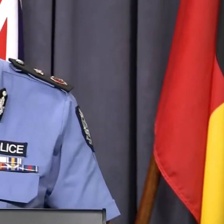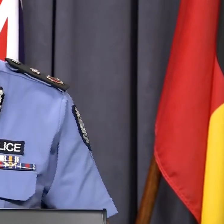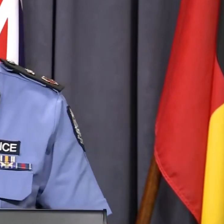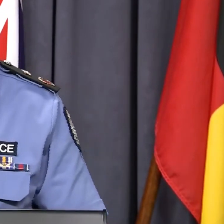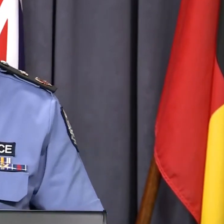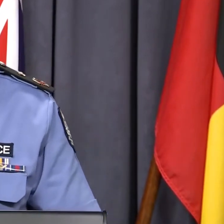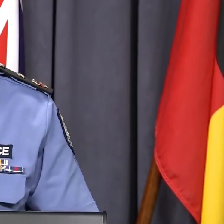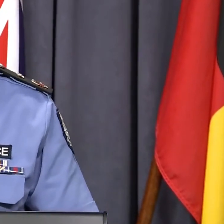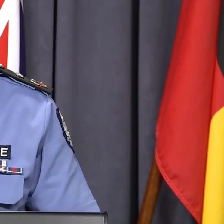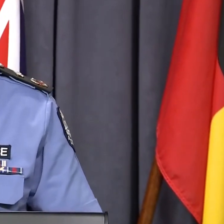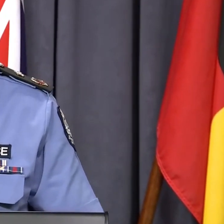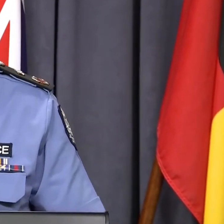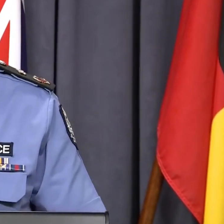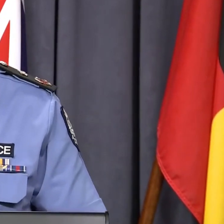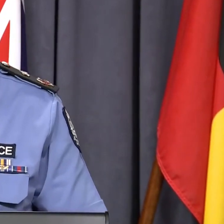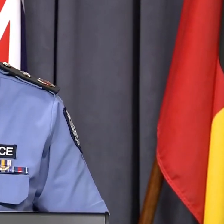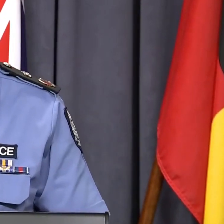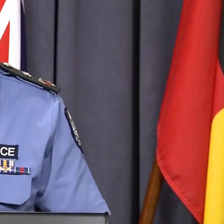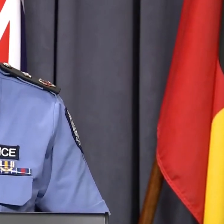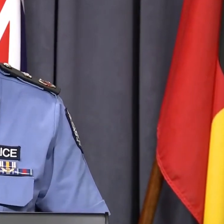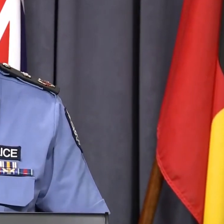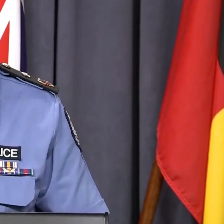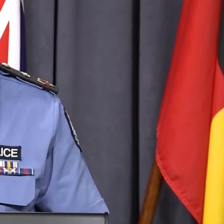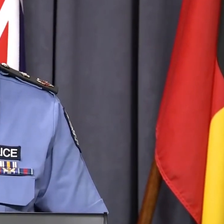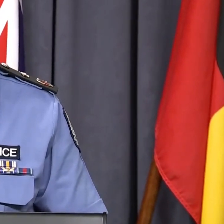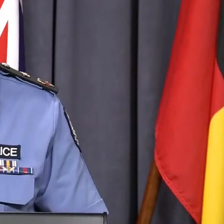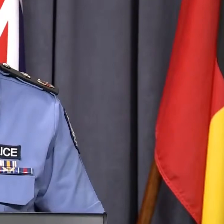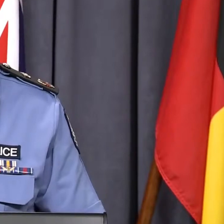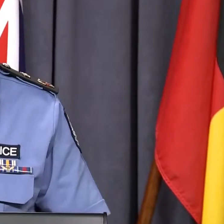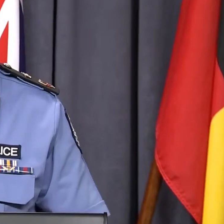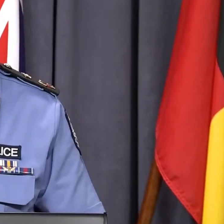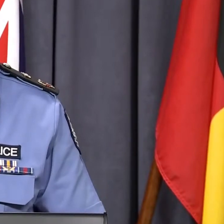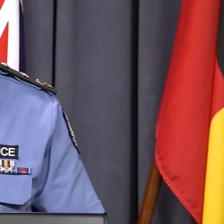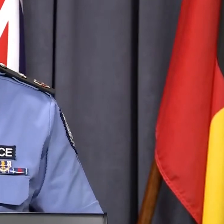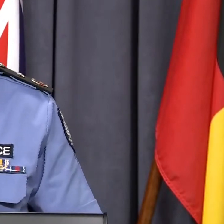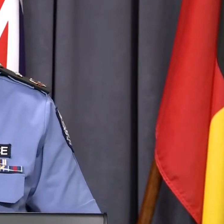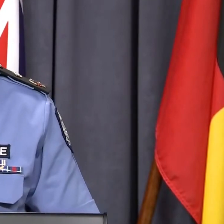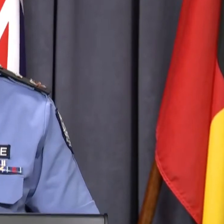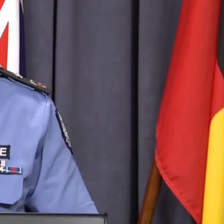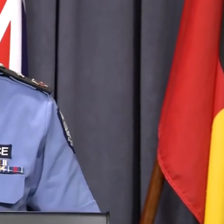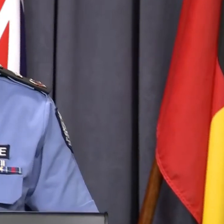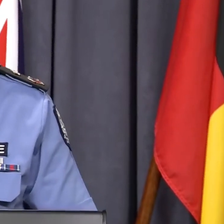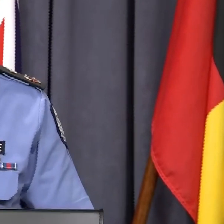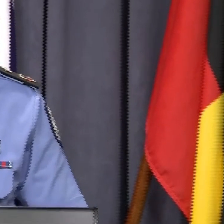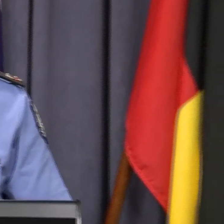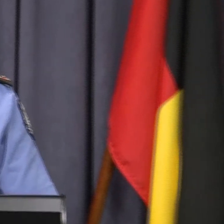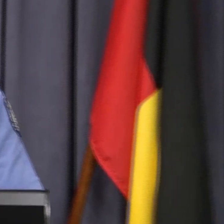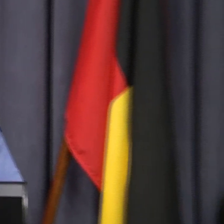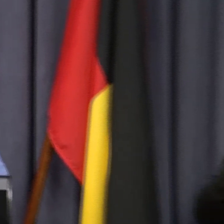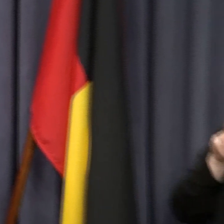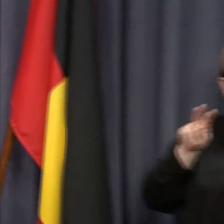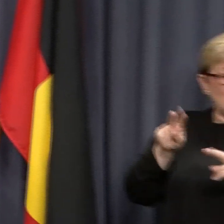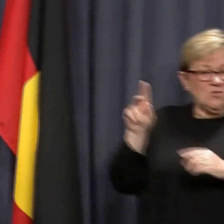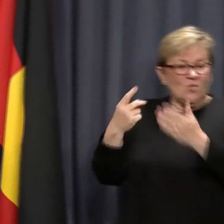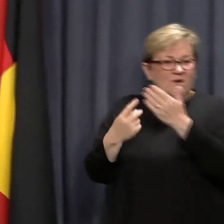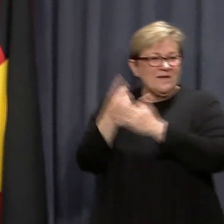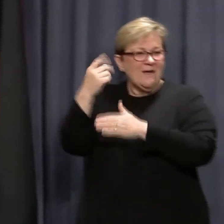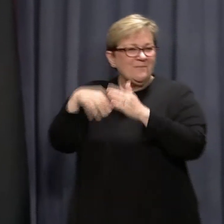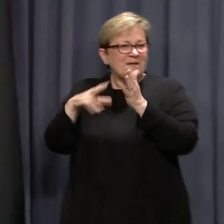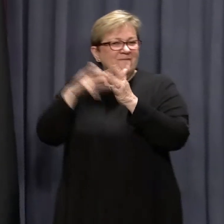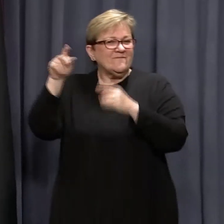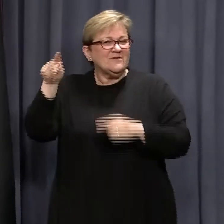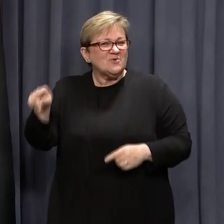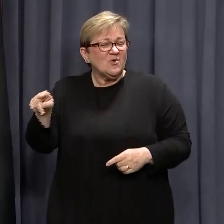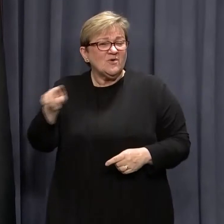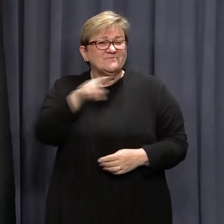transitioning that state to a low-risk jurisdiction. We've been keeping a very close eye on developments in Victoria,